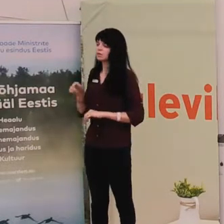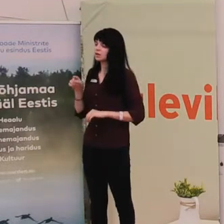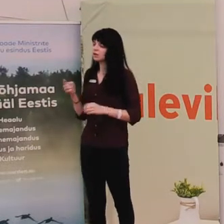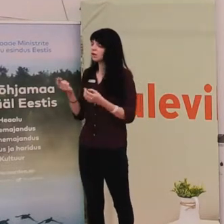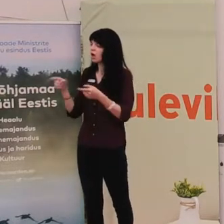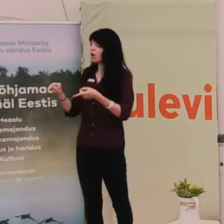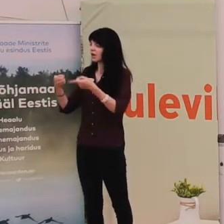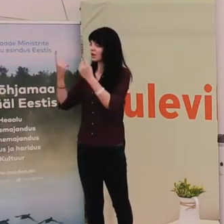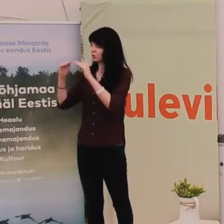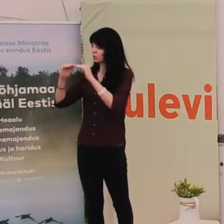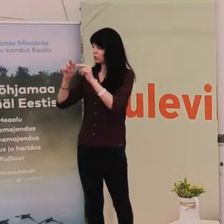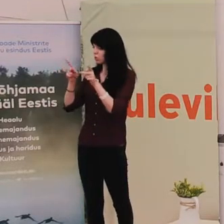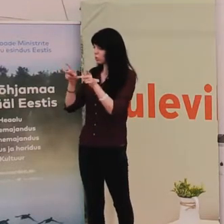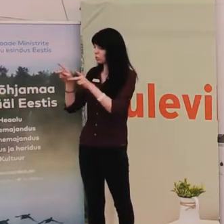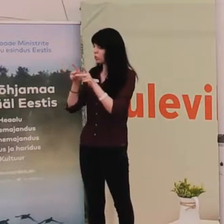do?